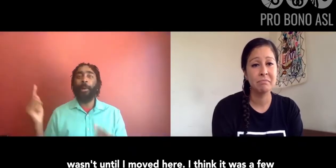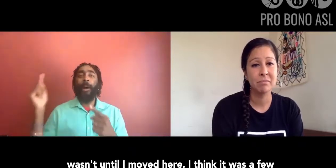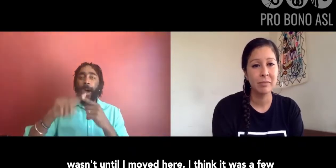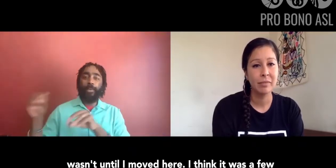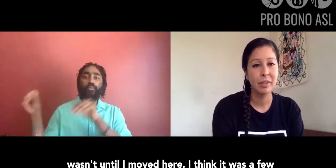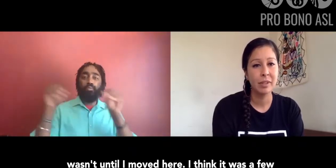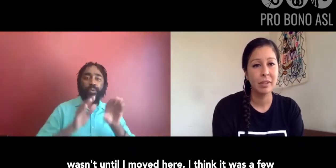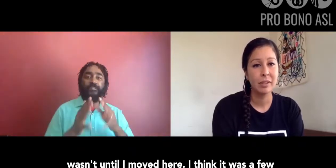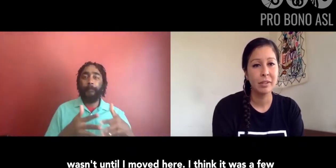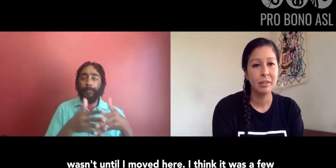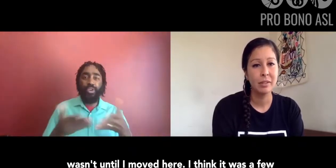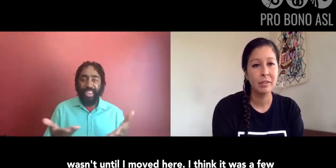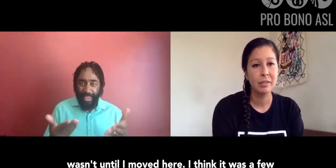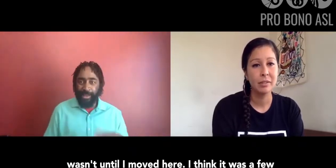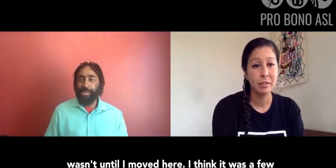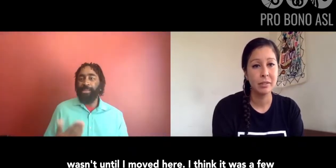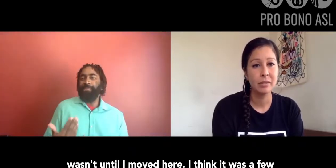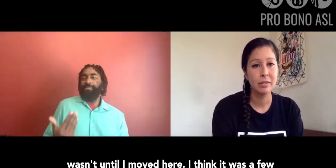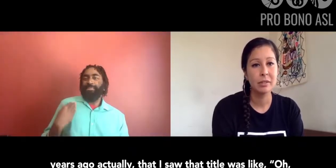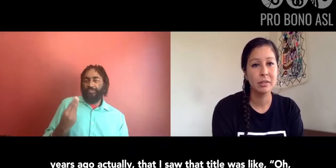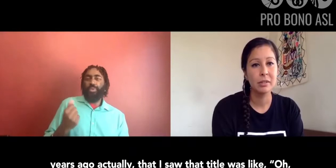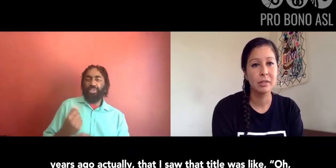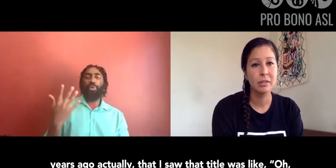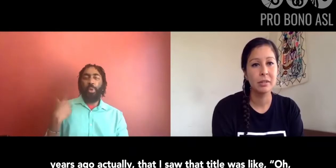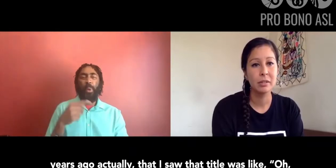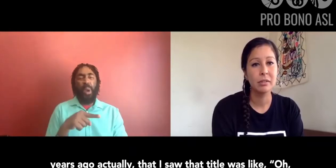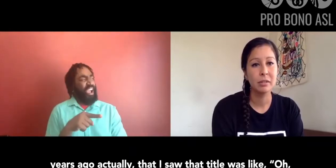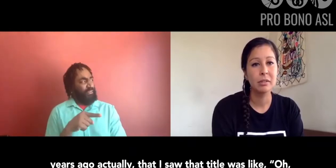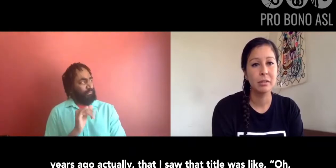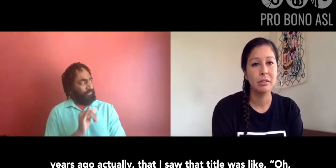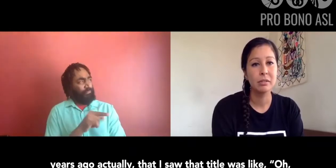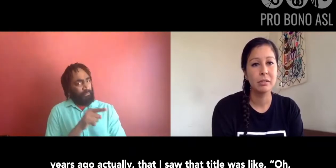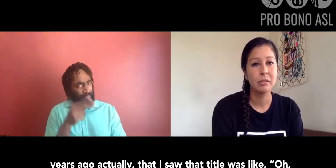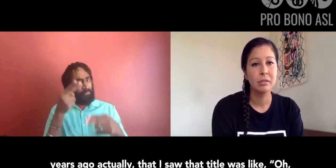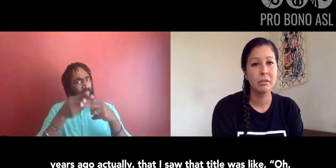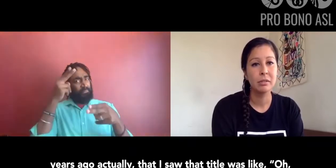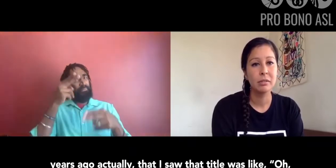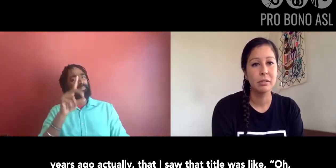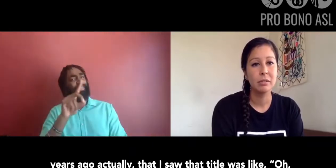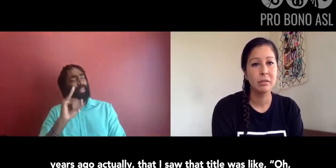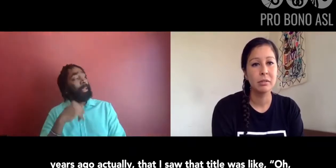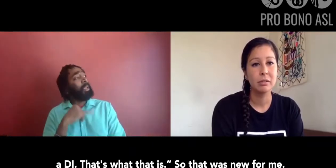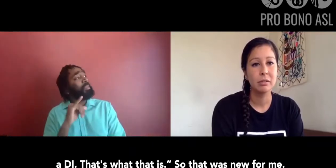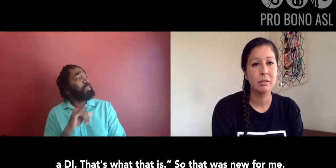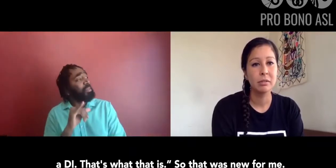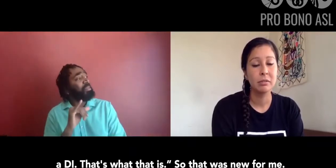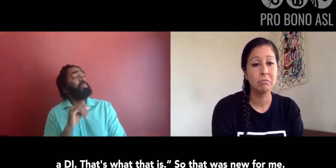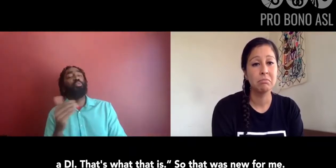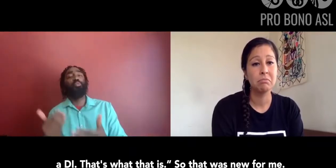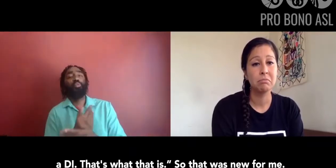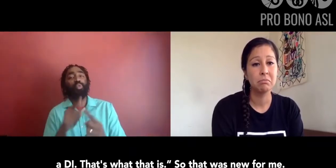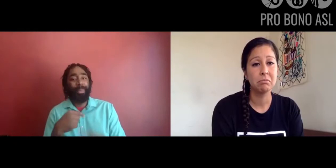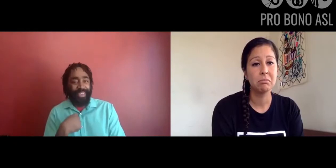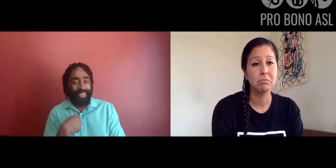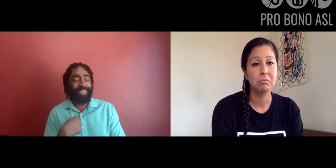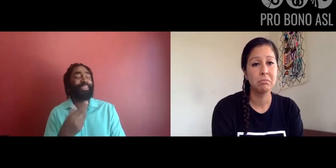until I moved here, I think it was a few years ago actually, that I saw that title. I was like, oh, DI, that's what that is. So that was new